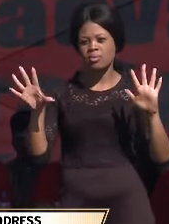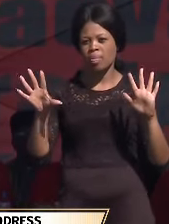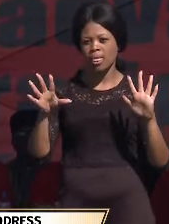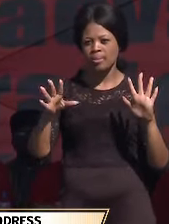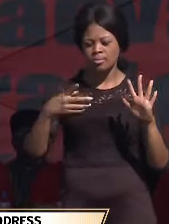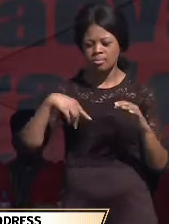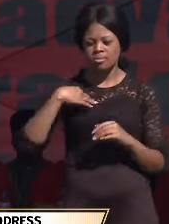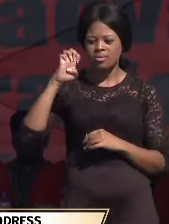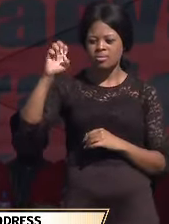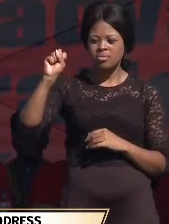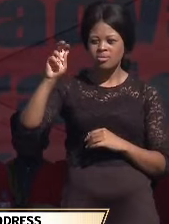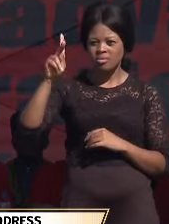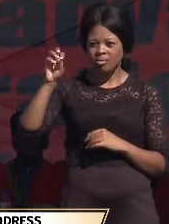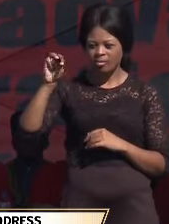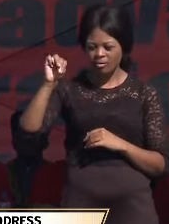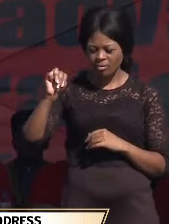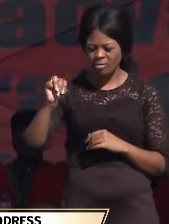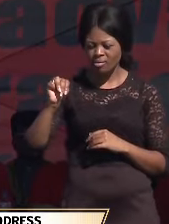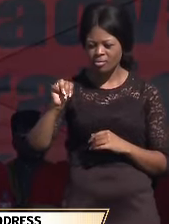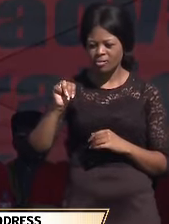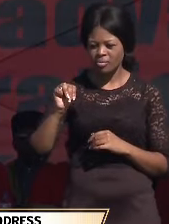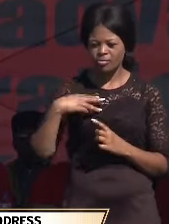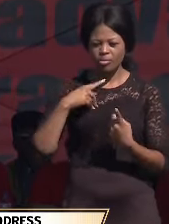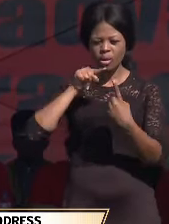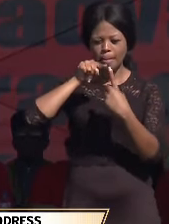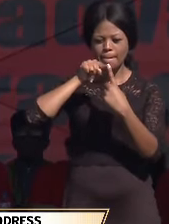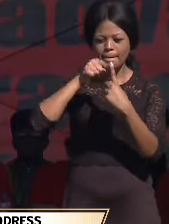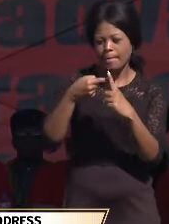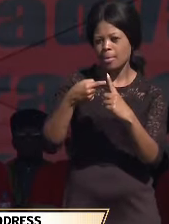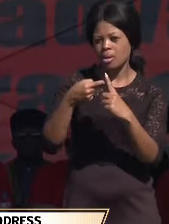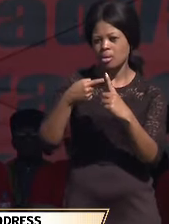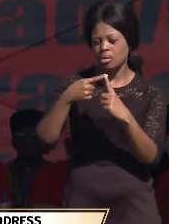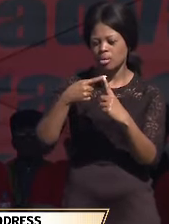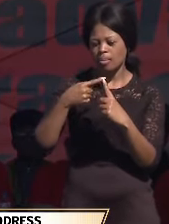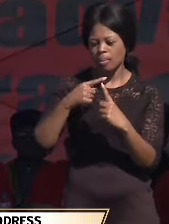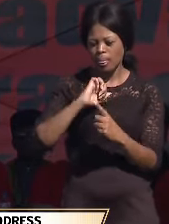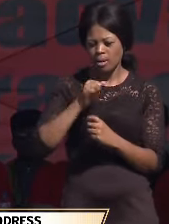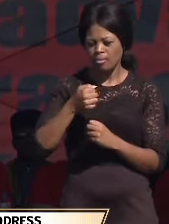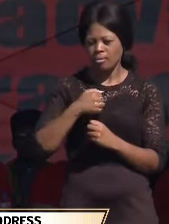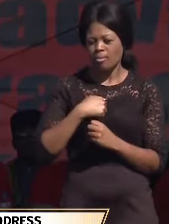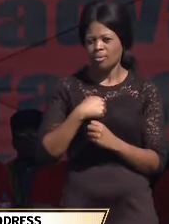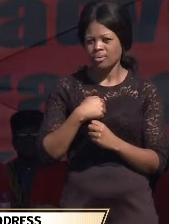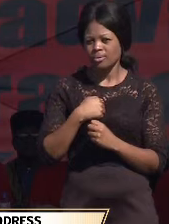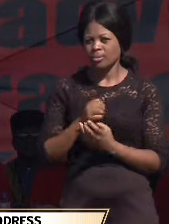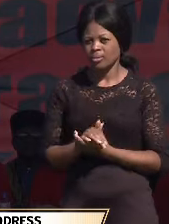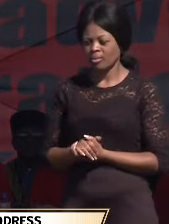In Eskom, some of the dots pointed to former comrades who had lost their moral